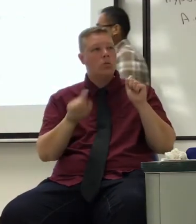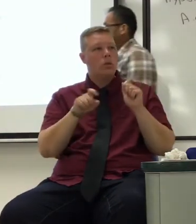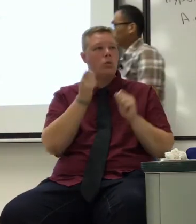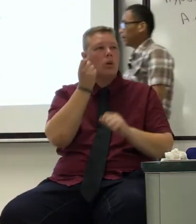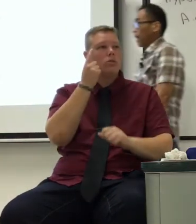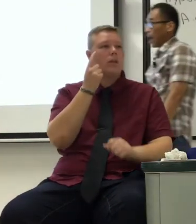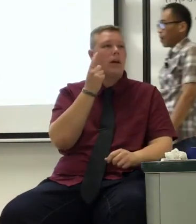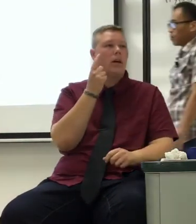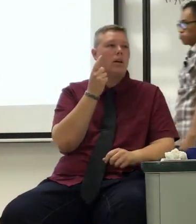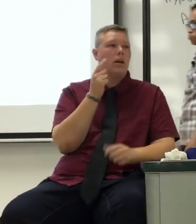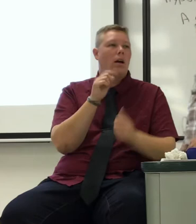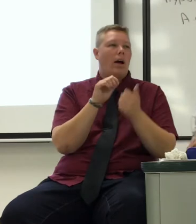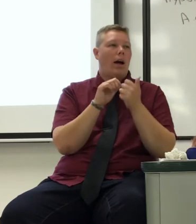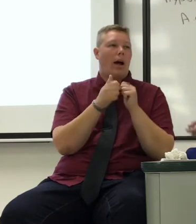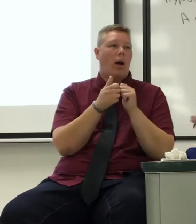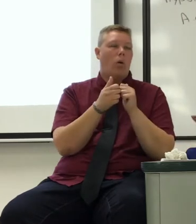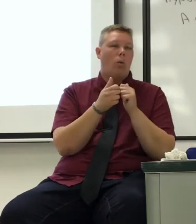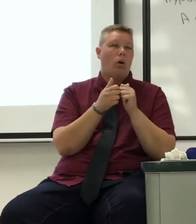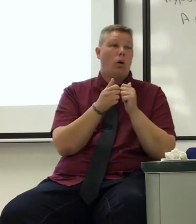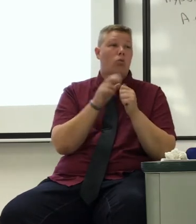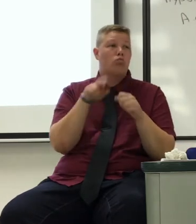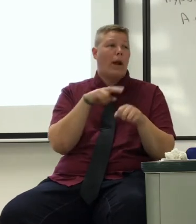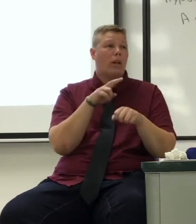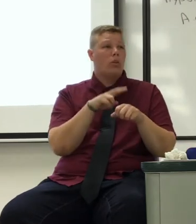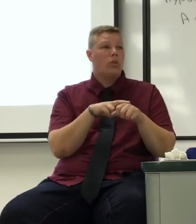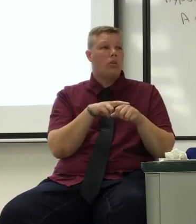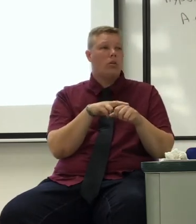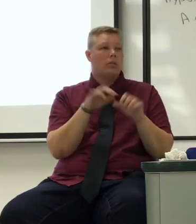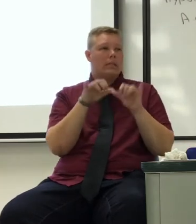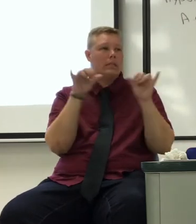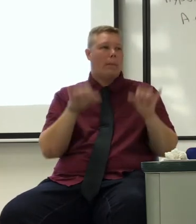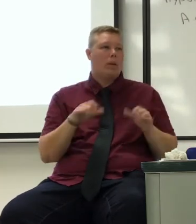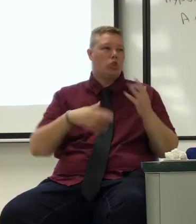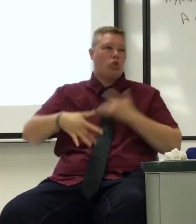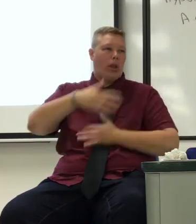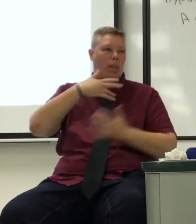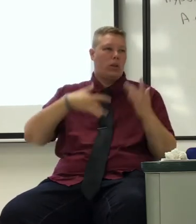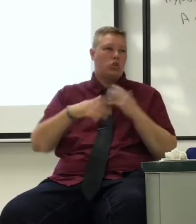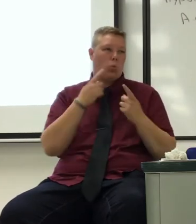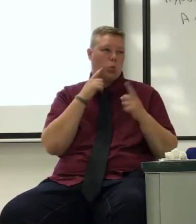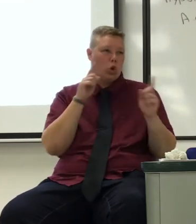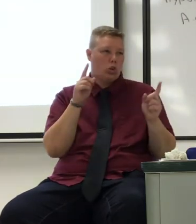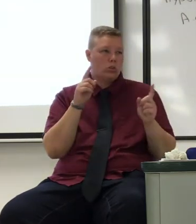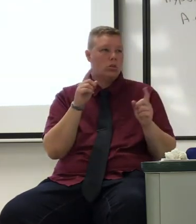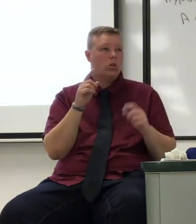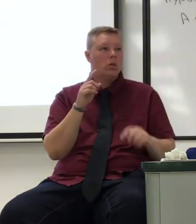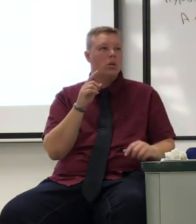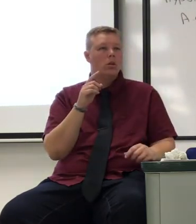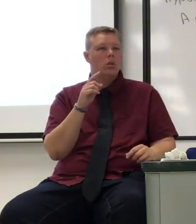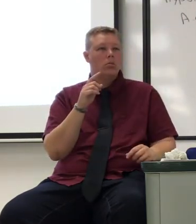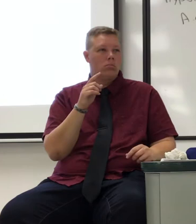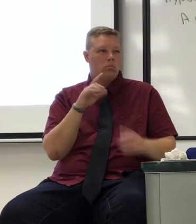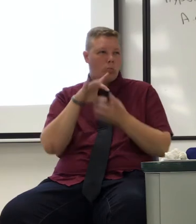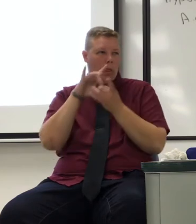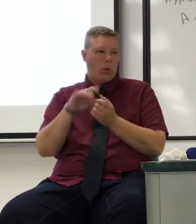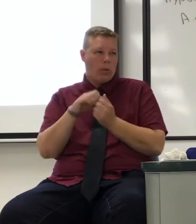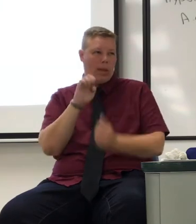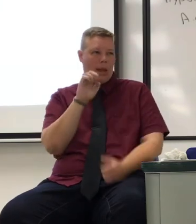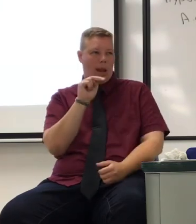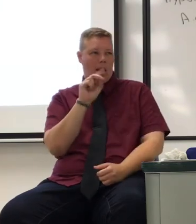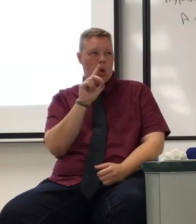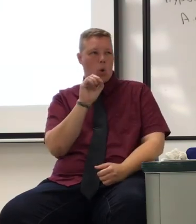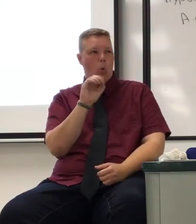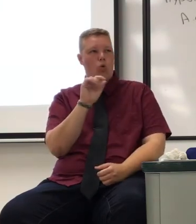understand how regular systemic circulation works in terms of the endocrine system.